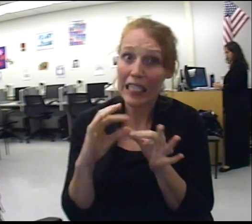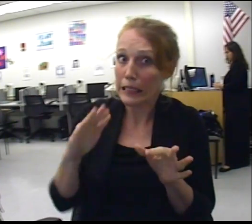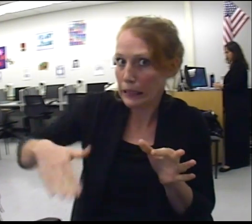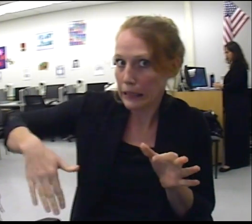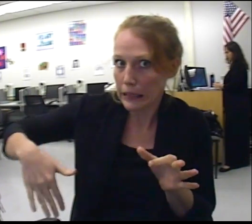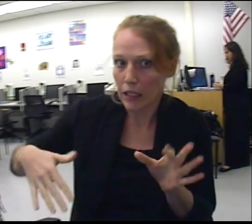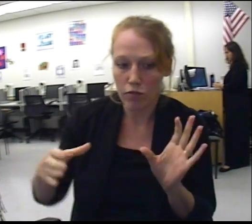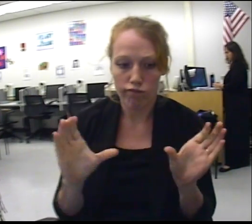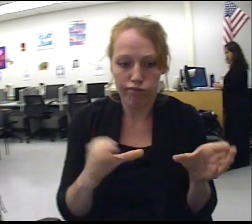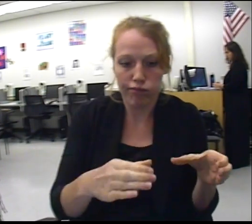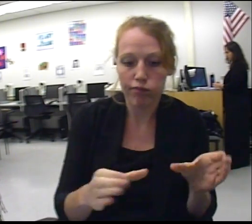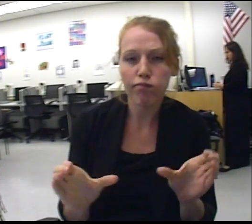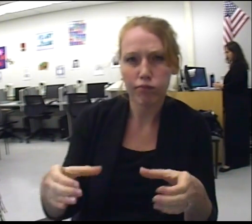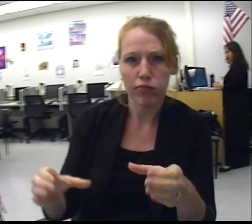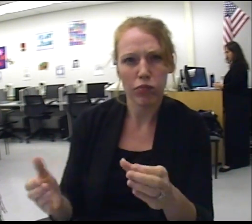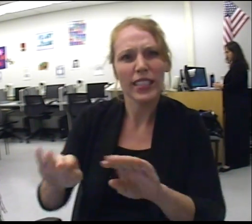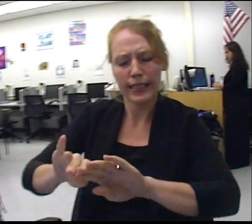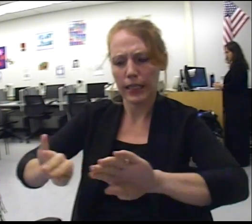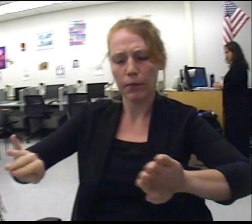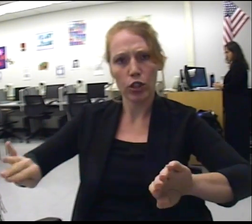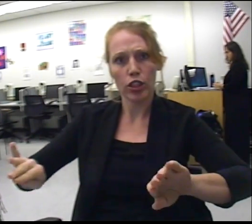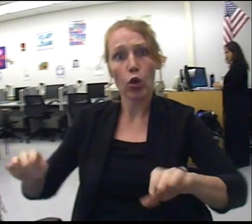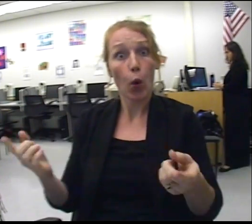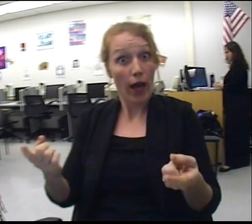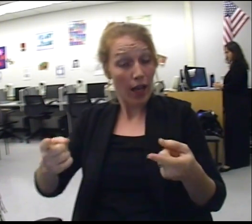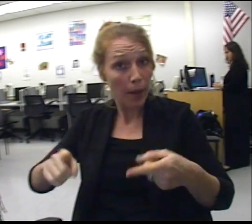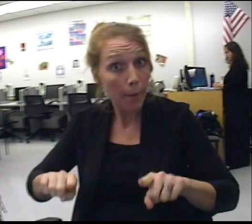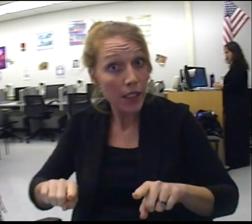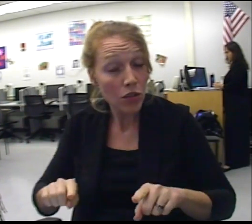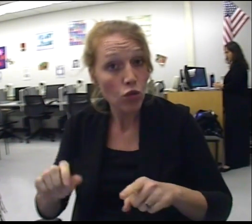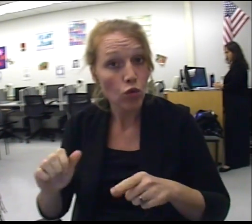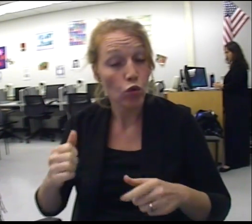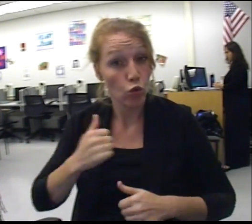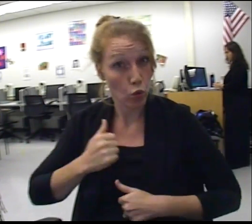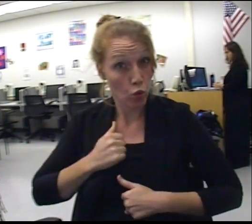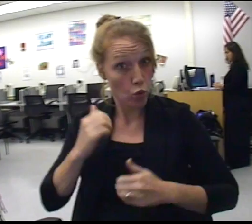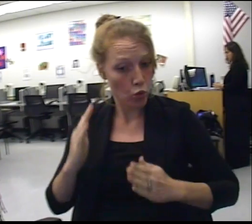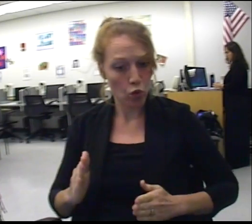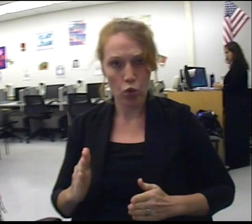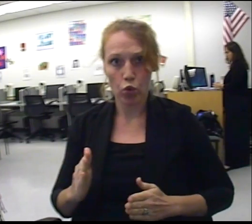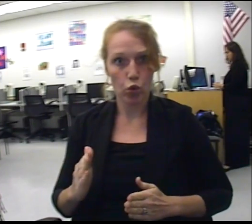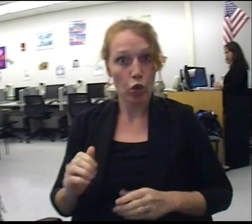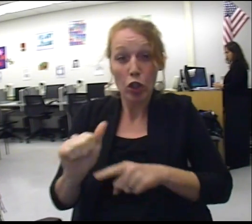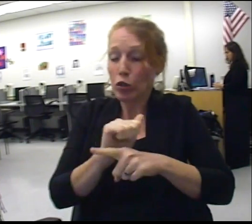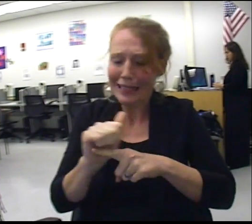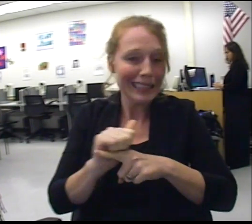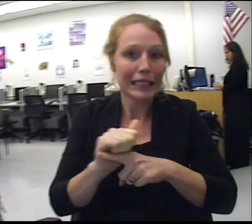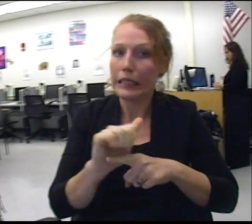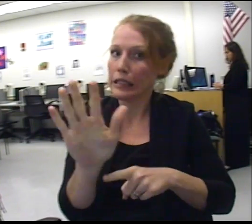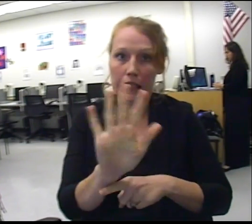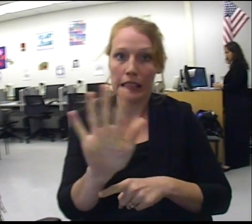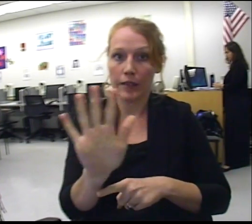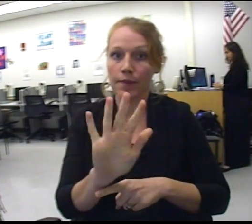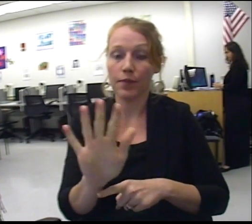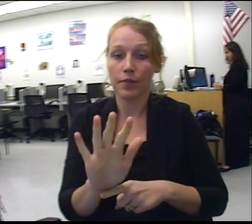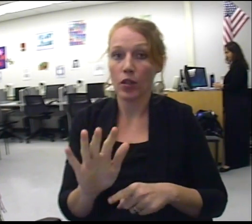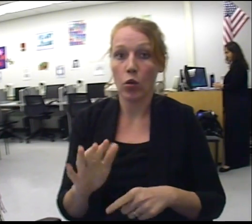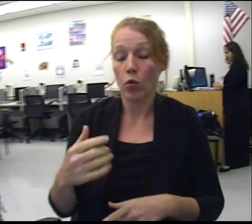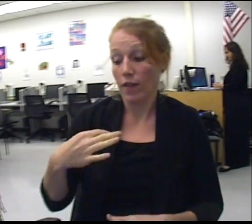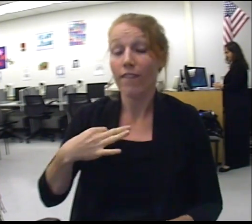well-trained soldiers. They were just volunteers. And they lacked supplies. Didn't have enough money coming in to keep them